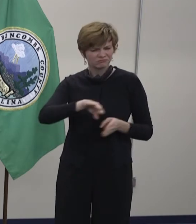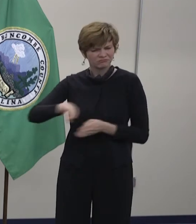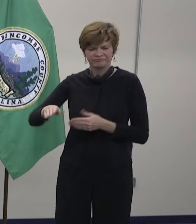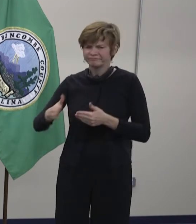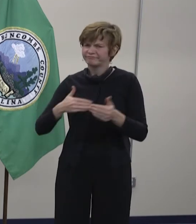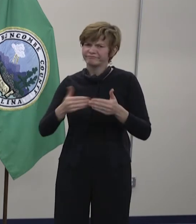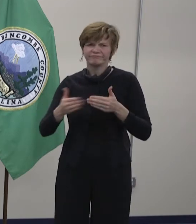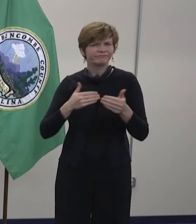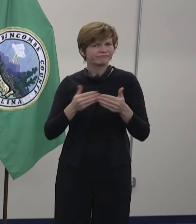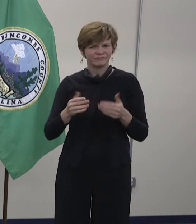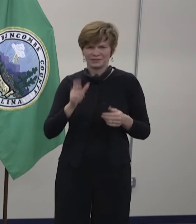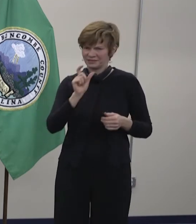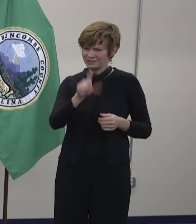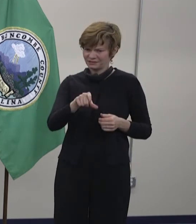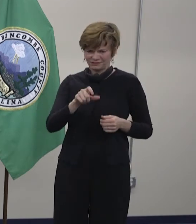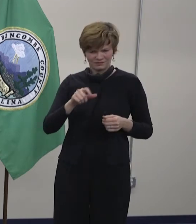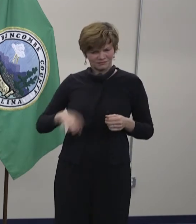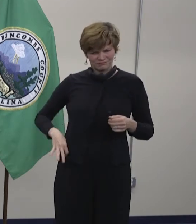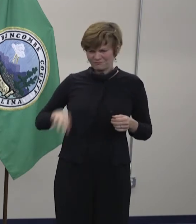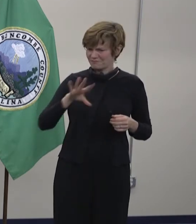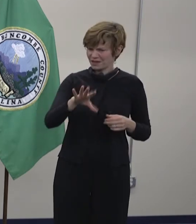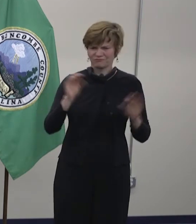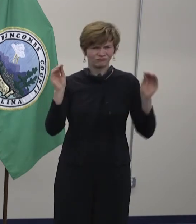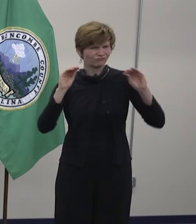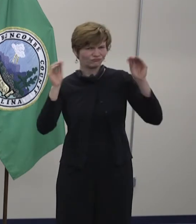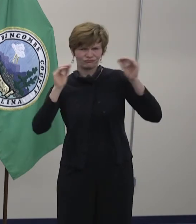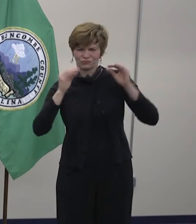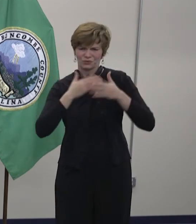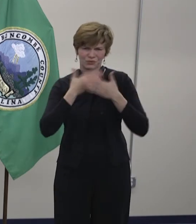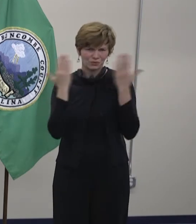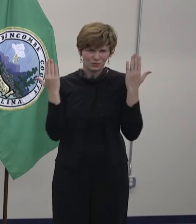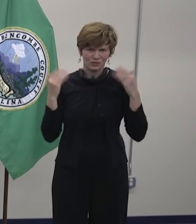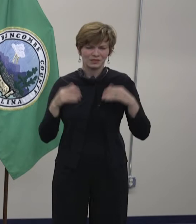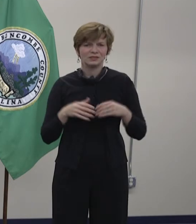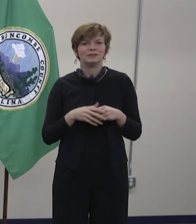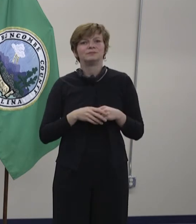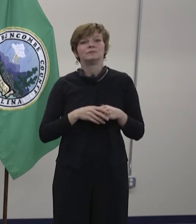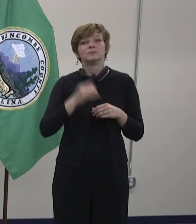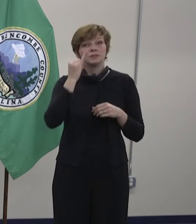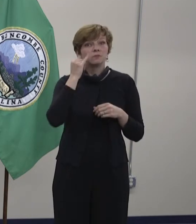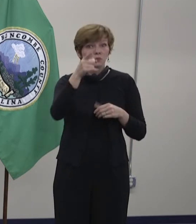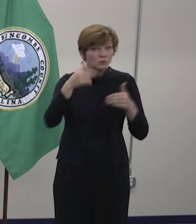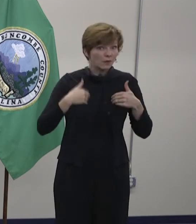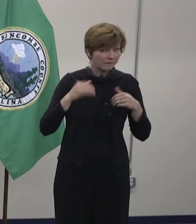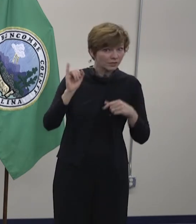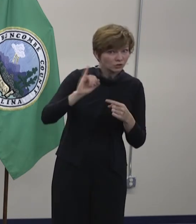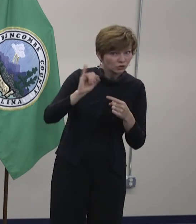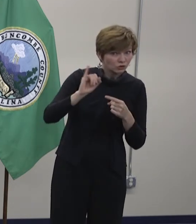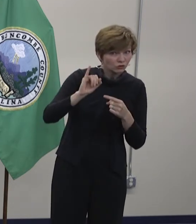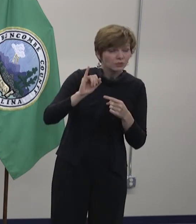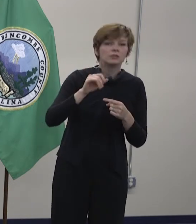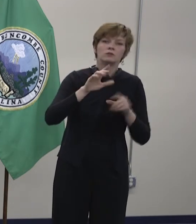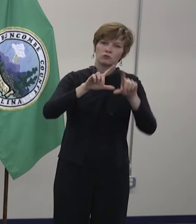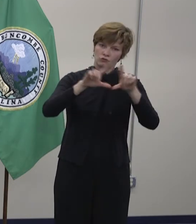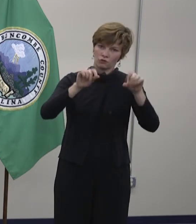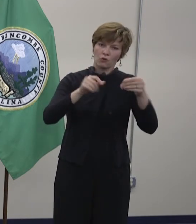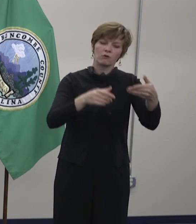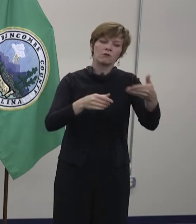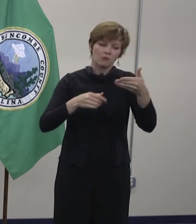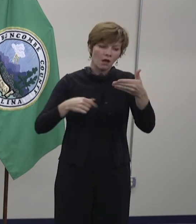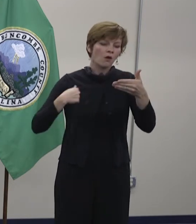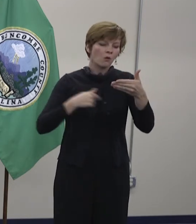There is no out-of-pocket cost to the testing. If you have insurance, it will be billed to cover the cost of the